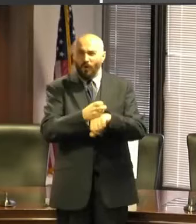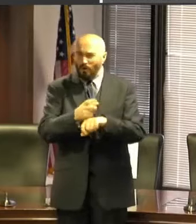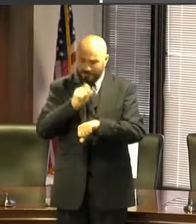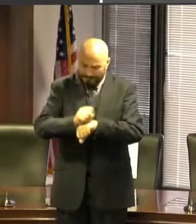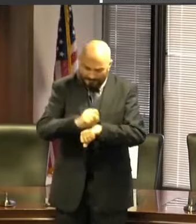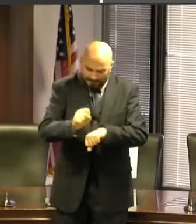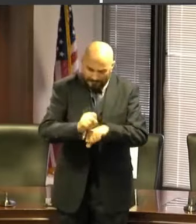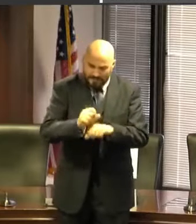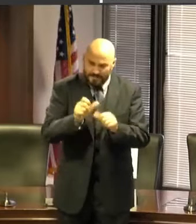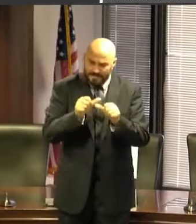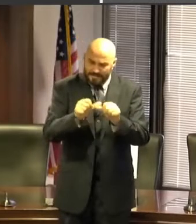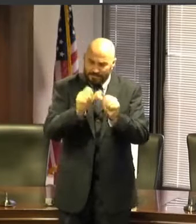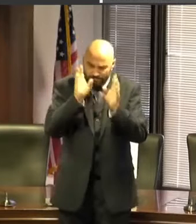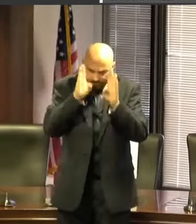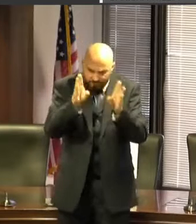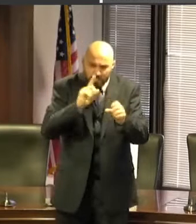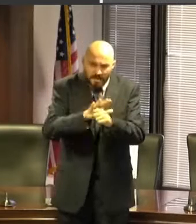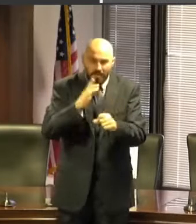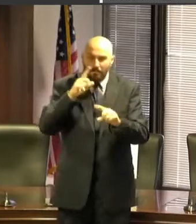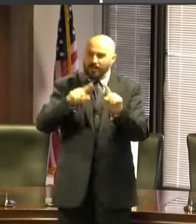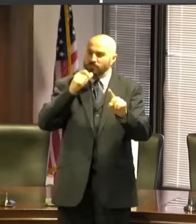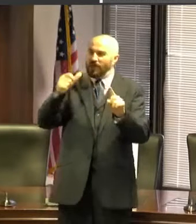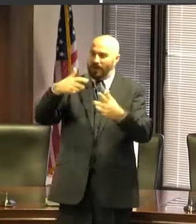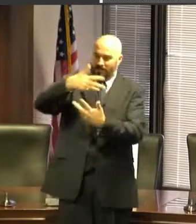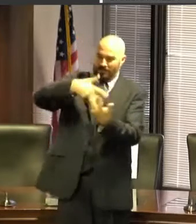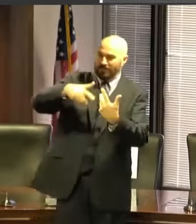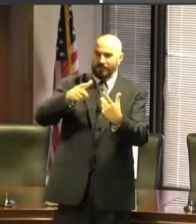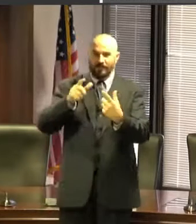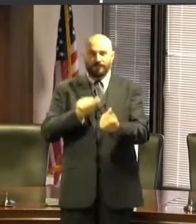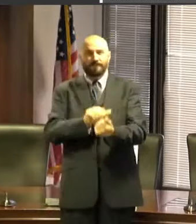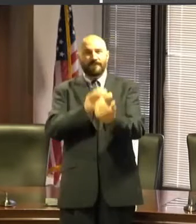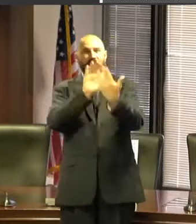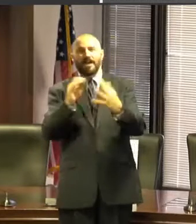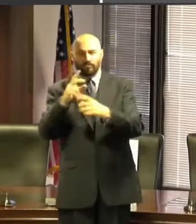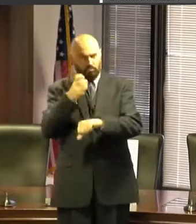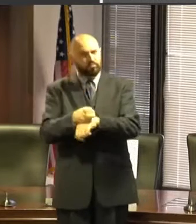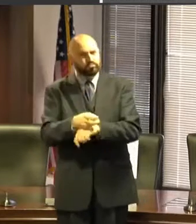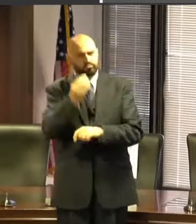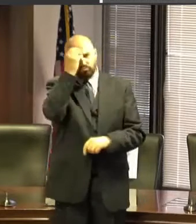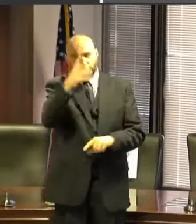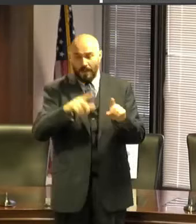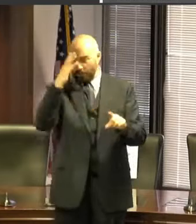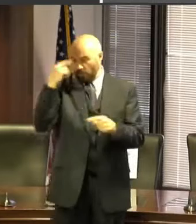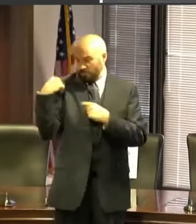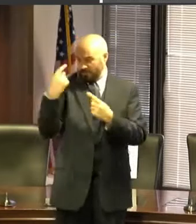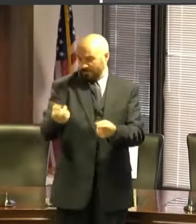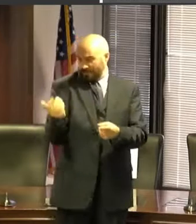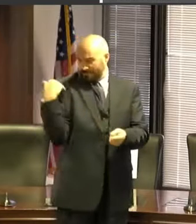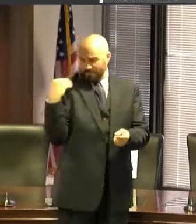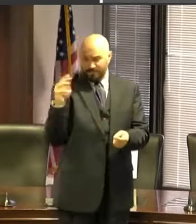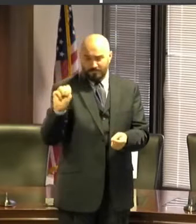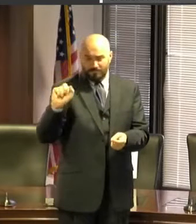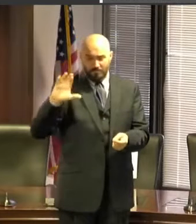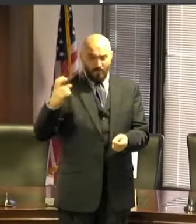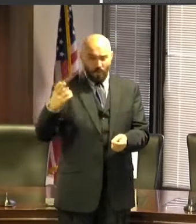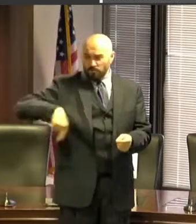is actively engaged and has been all the way back to March, we recognize that and